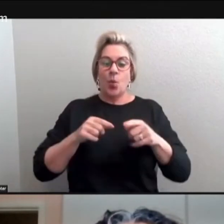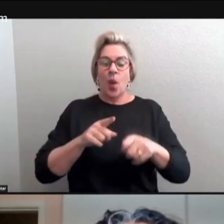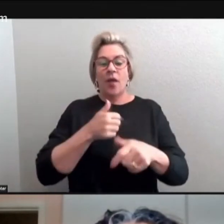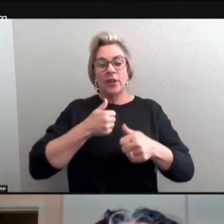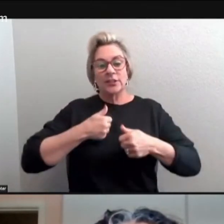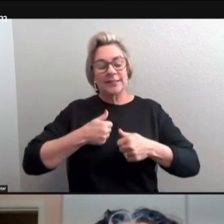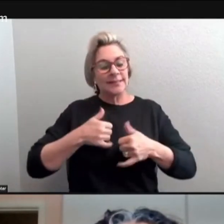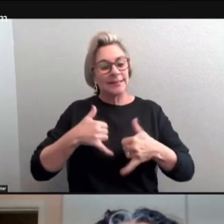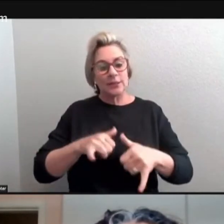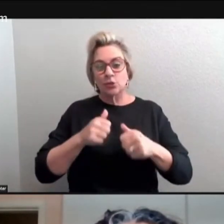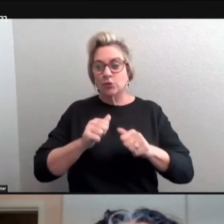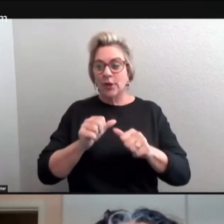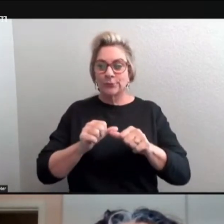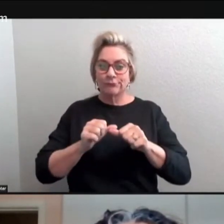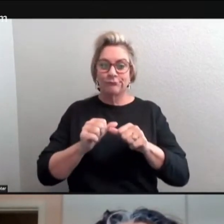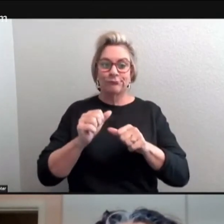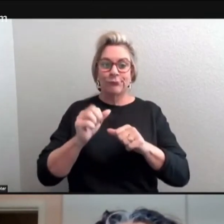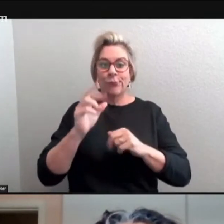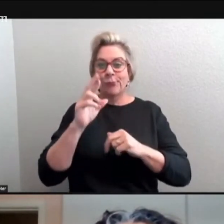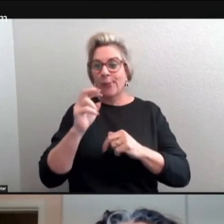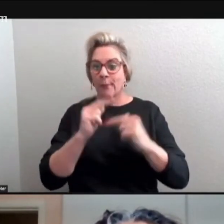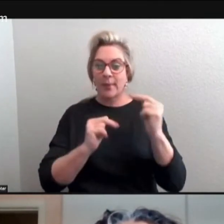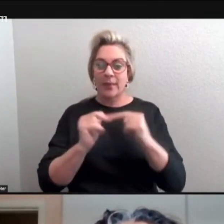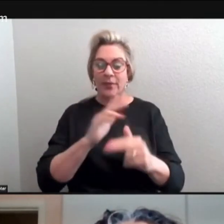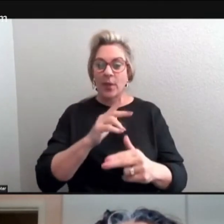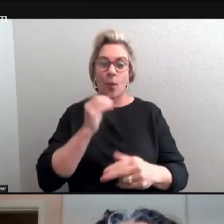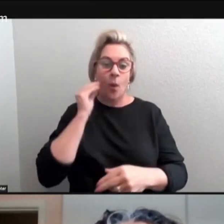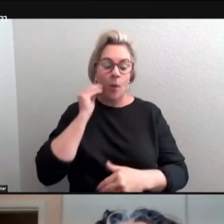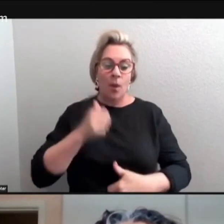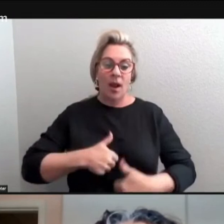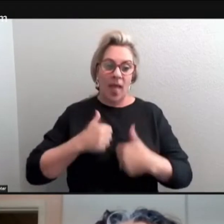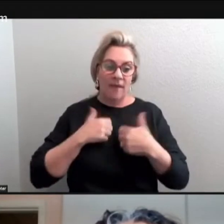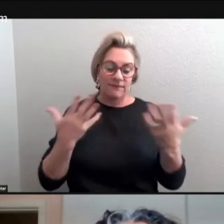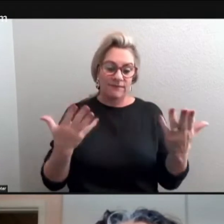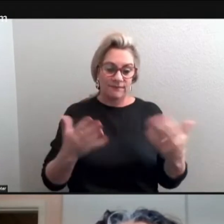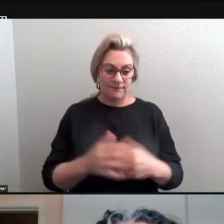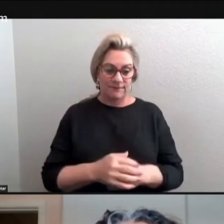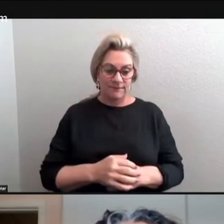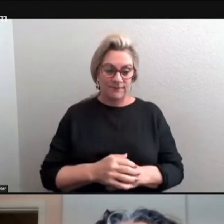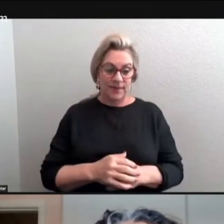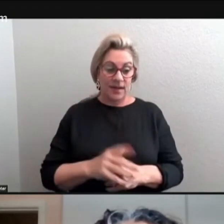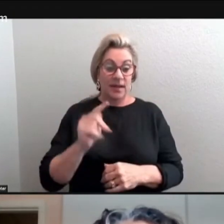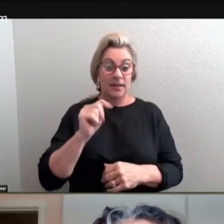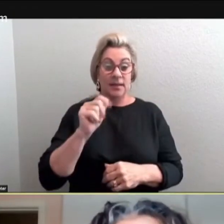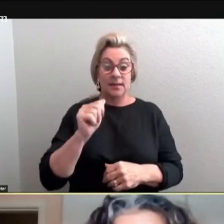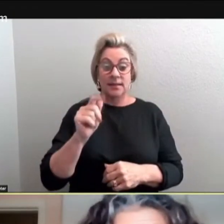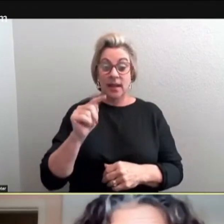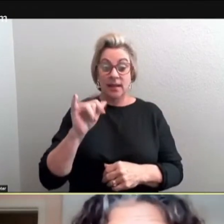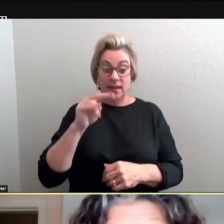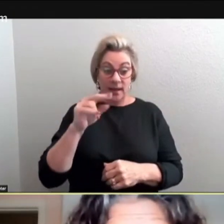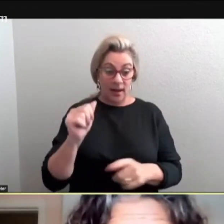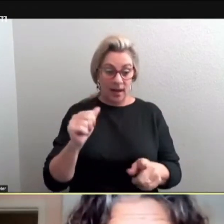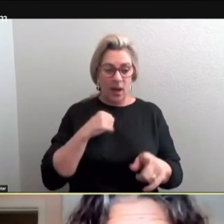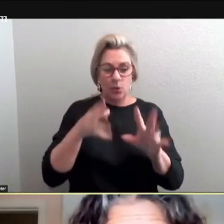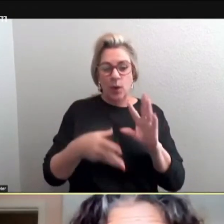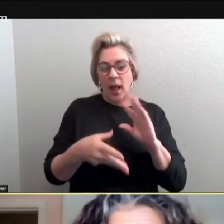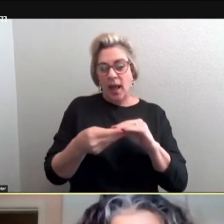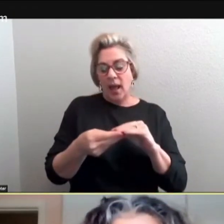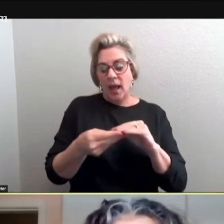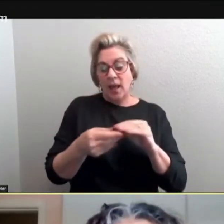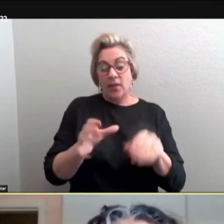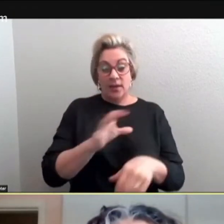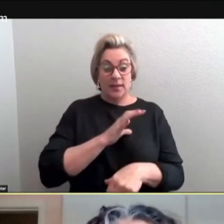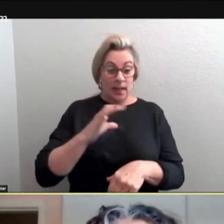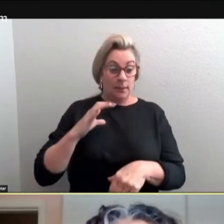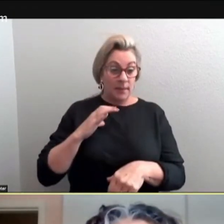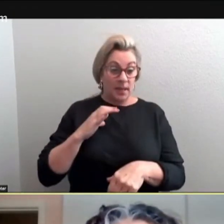difficult work of rebuilding their home. Tatyana and John, do you want to address that as well? Happy to add that there's a